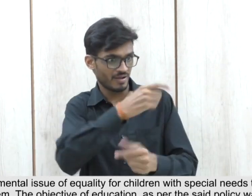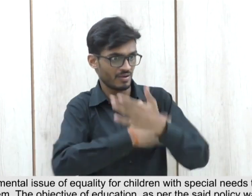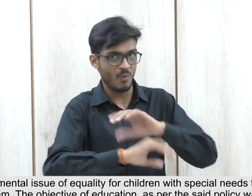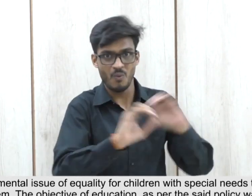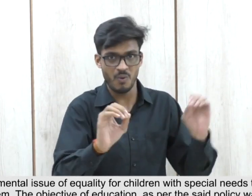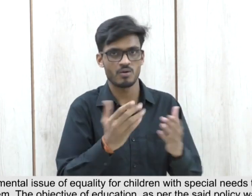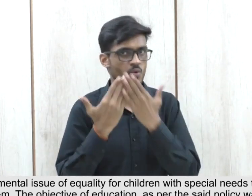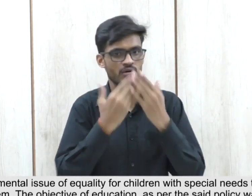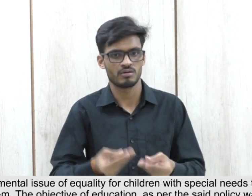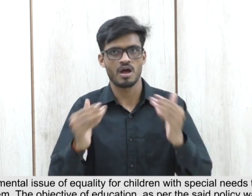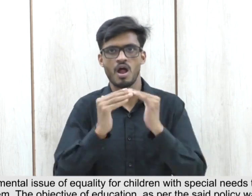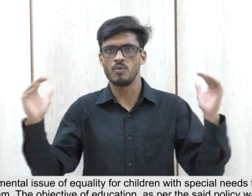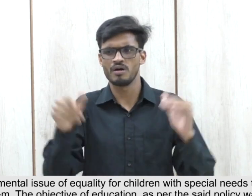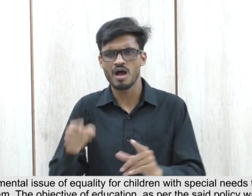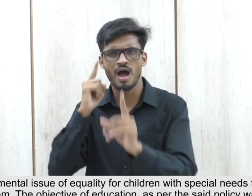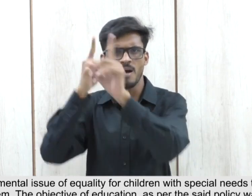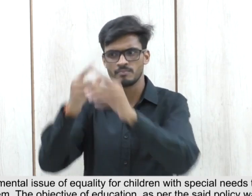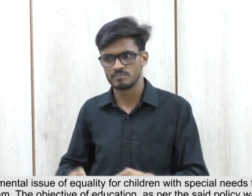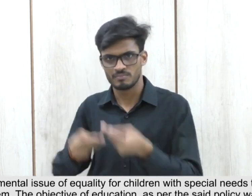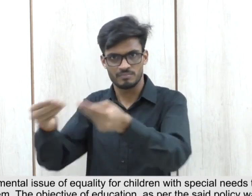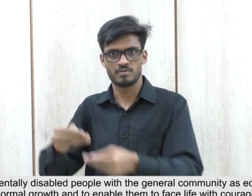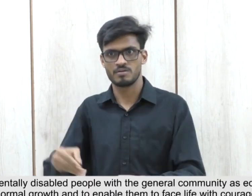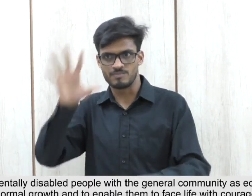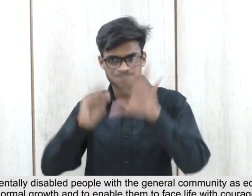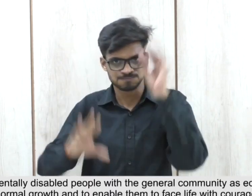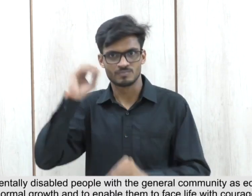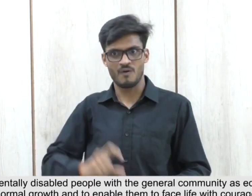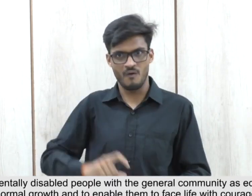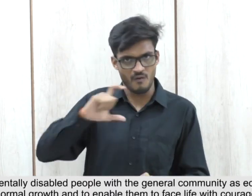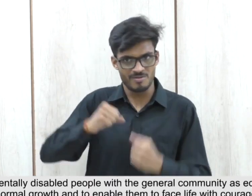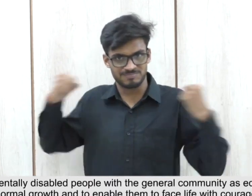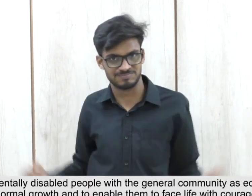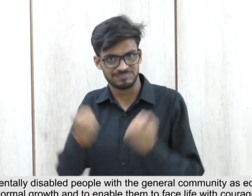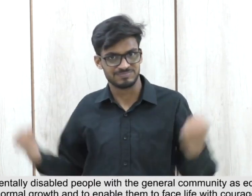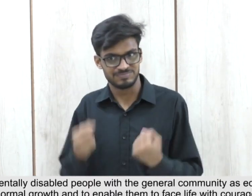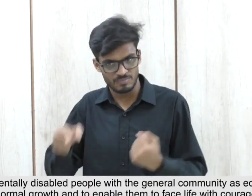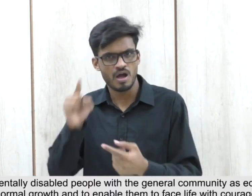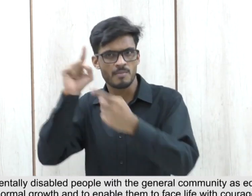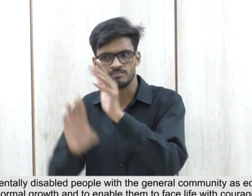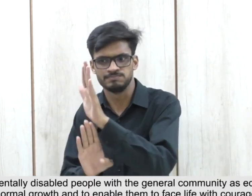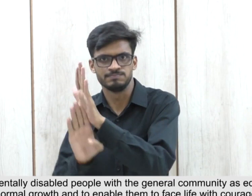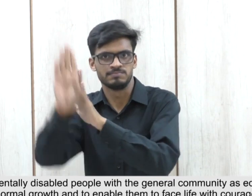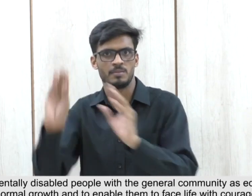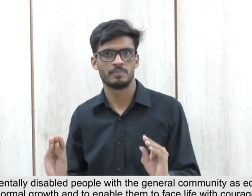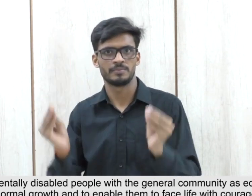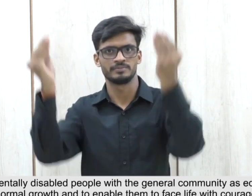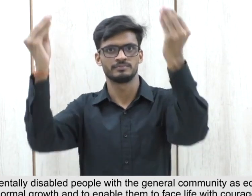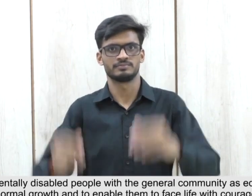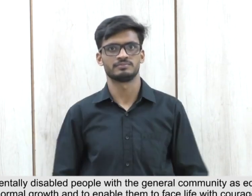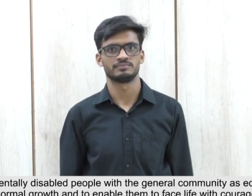as per the said policy was to integrate physically and mentally disabled people with the general community as equal partners, to prepare them for normal growth and to enable